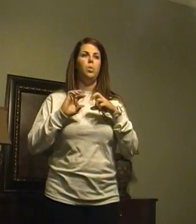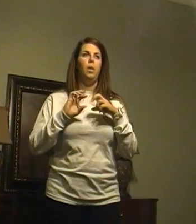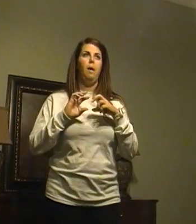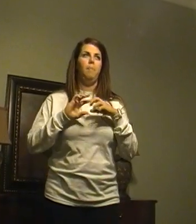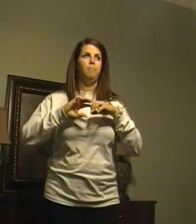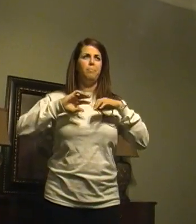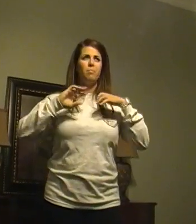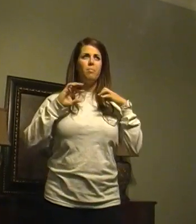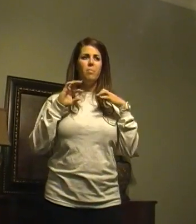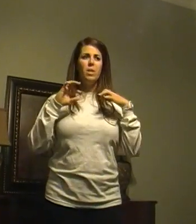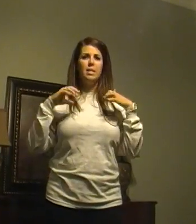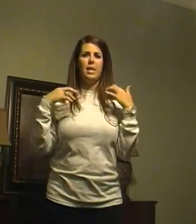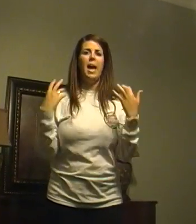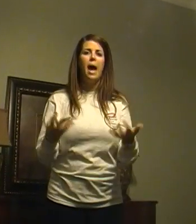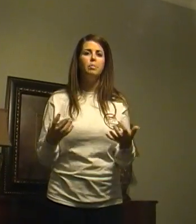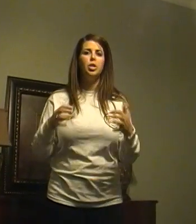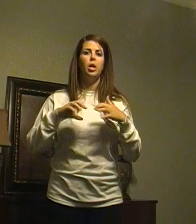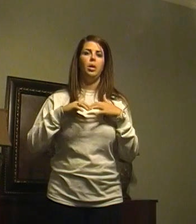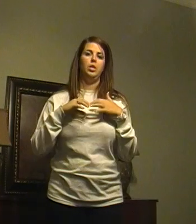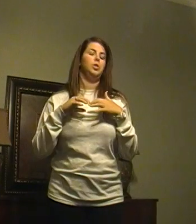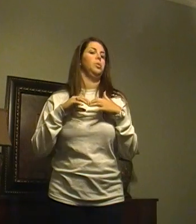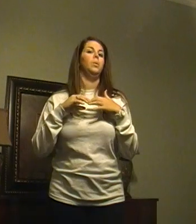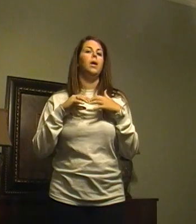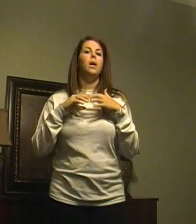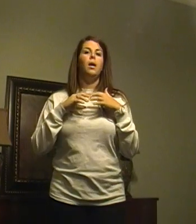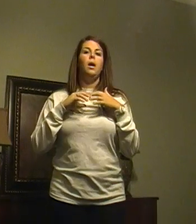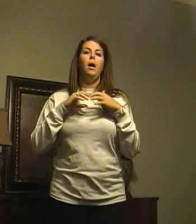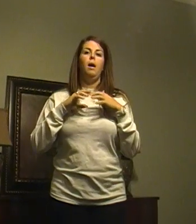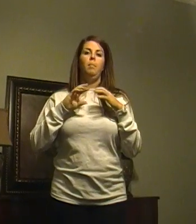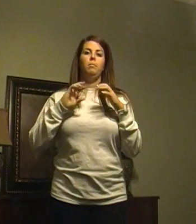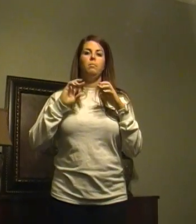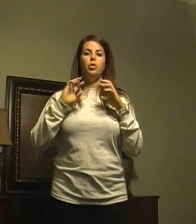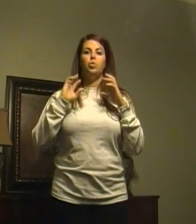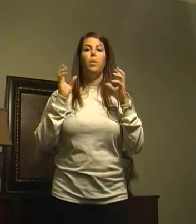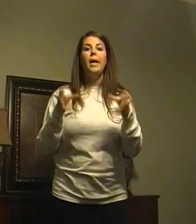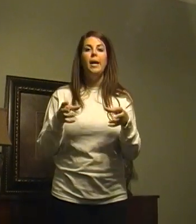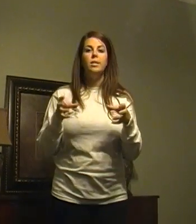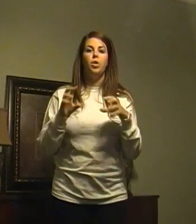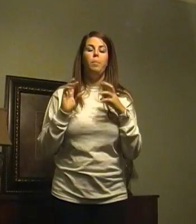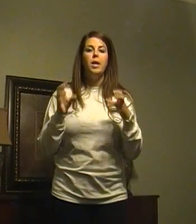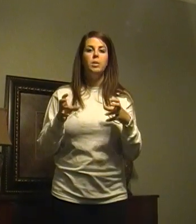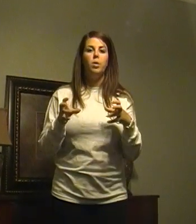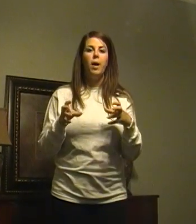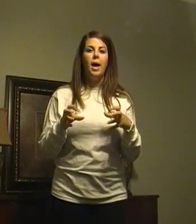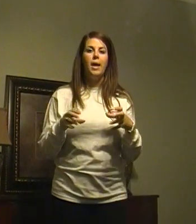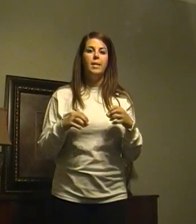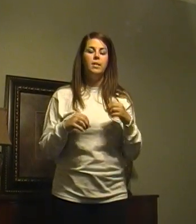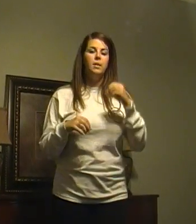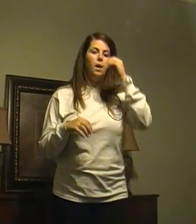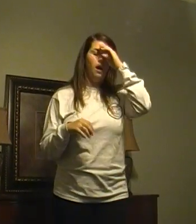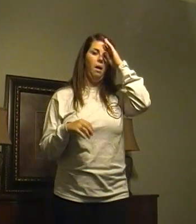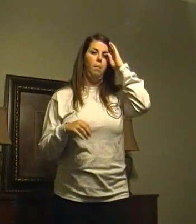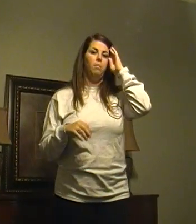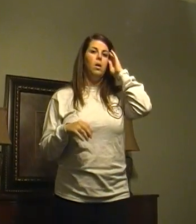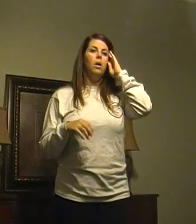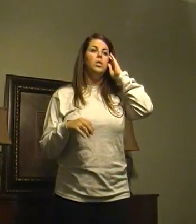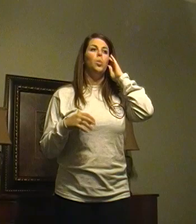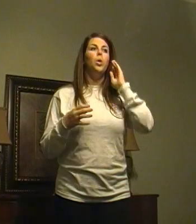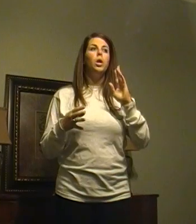to capture or to trance or mesmerize. So we're